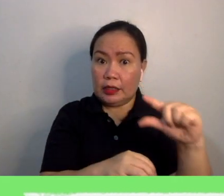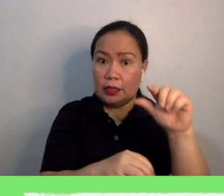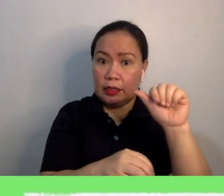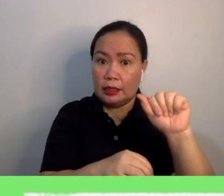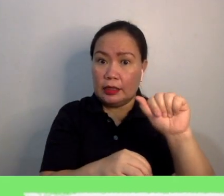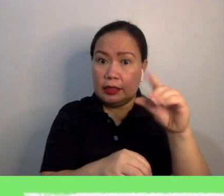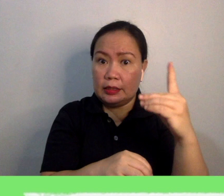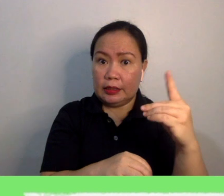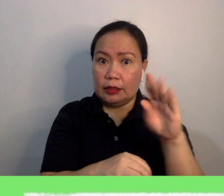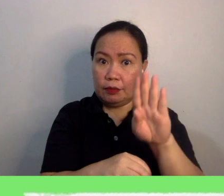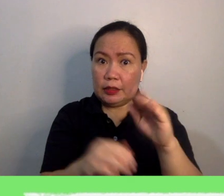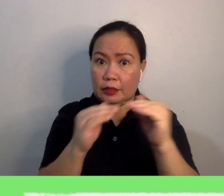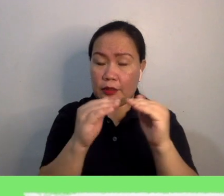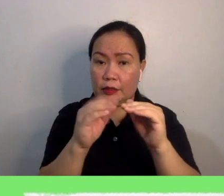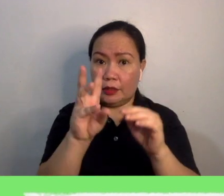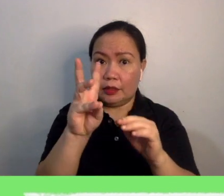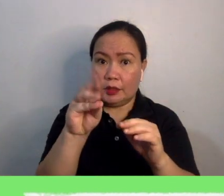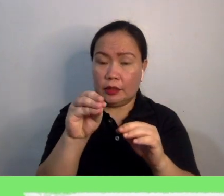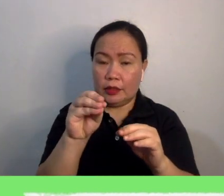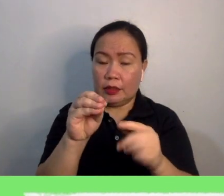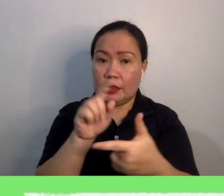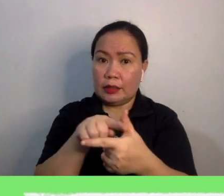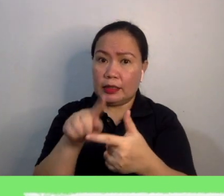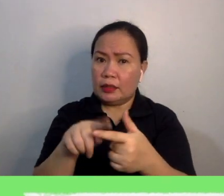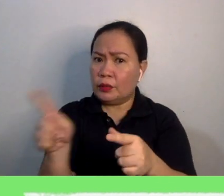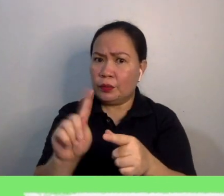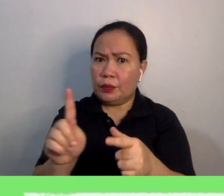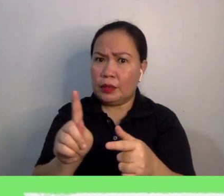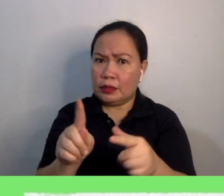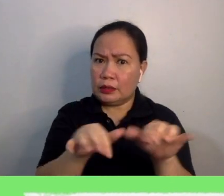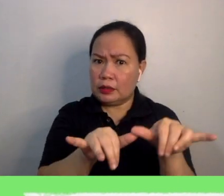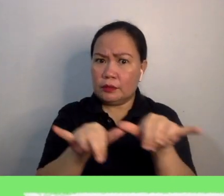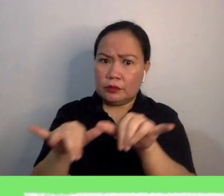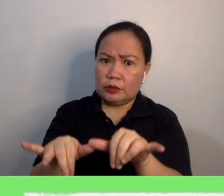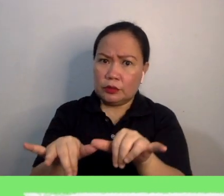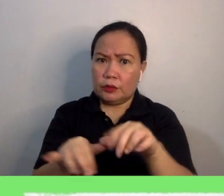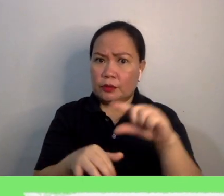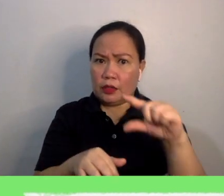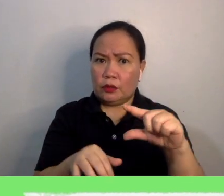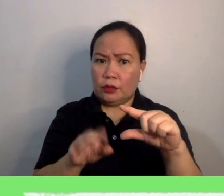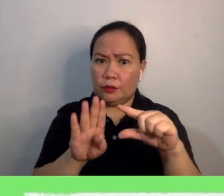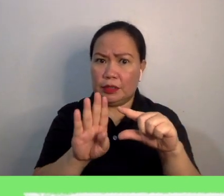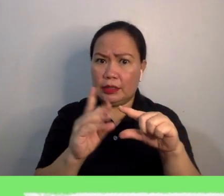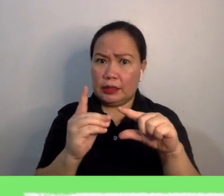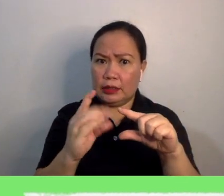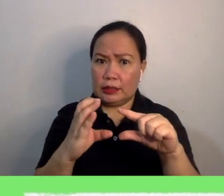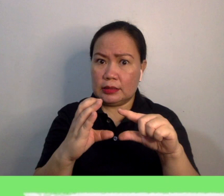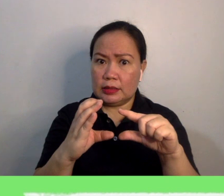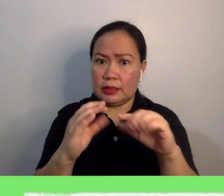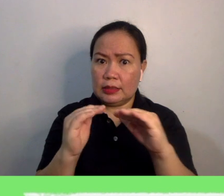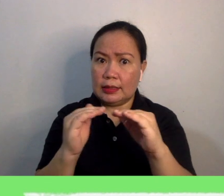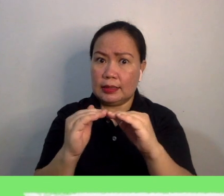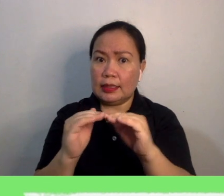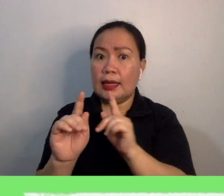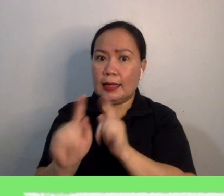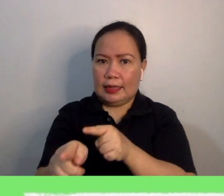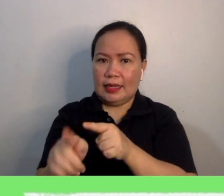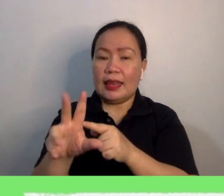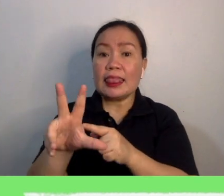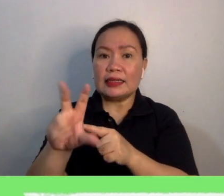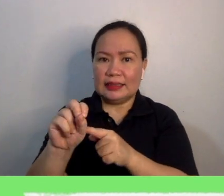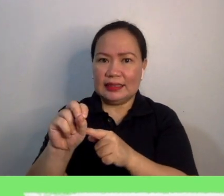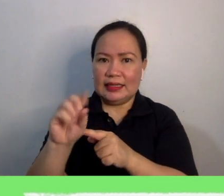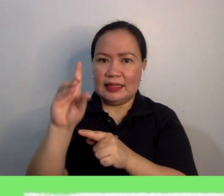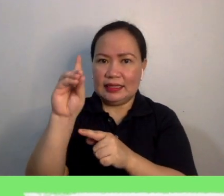60, then what is the measure of angle BDC? Okay, very good. That